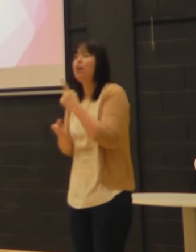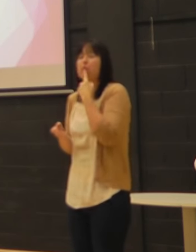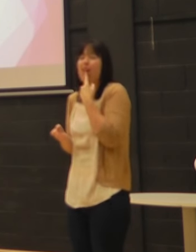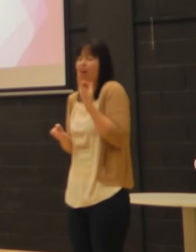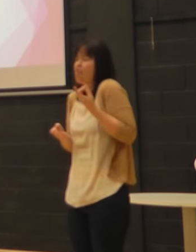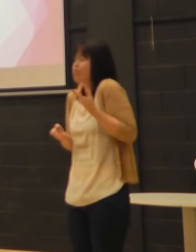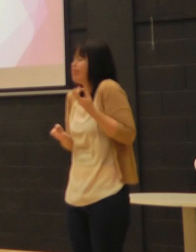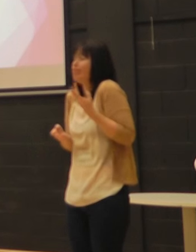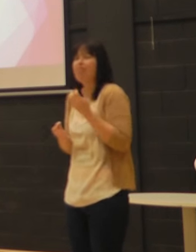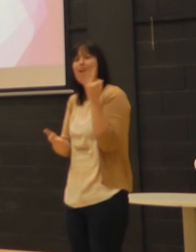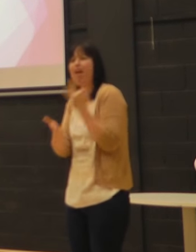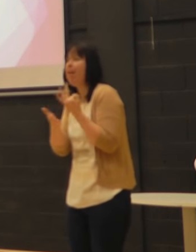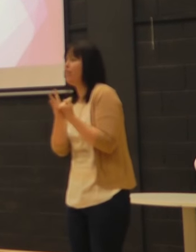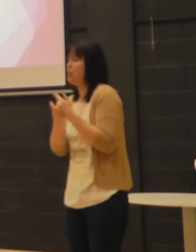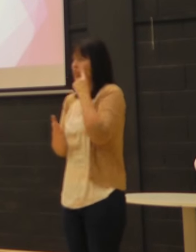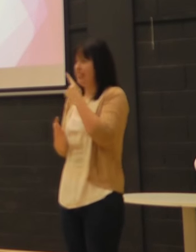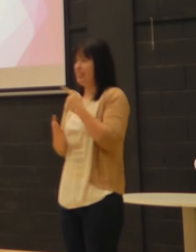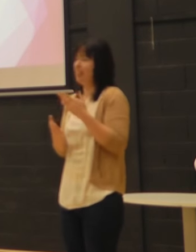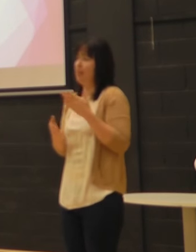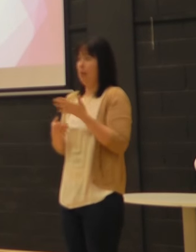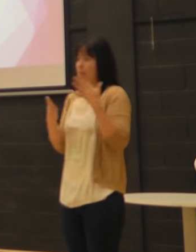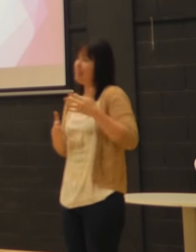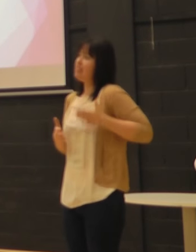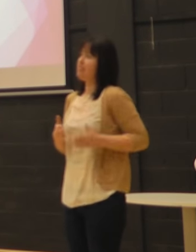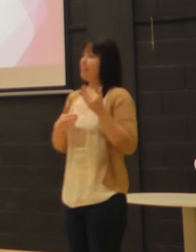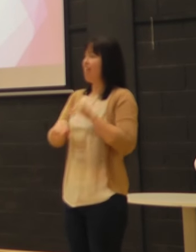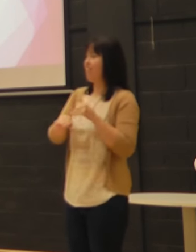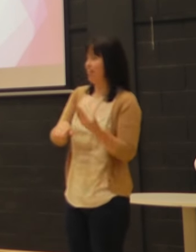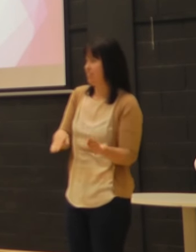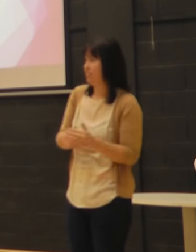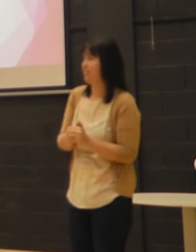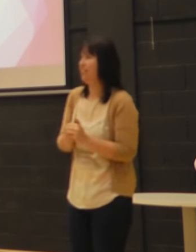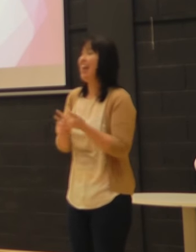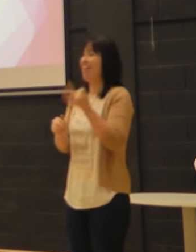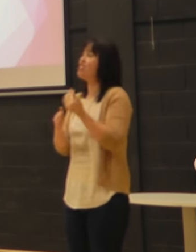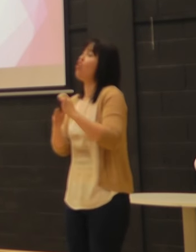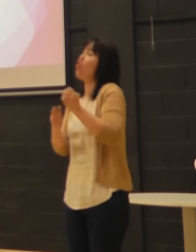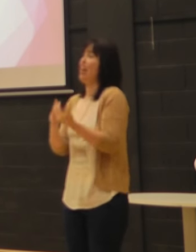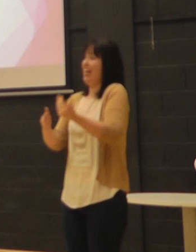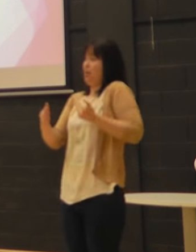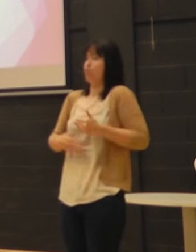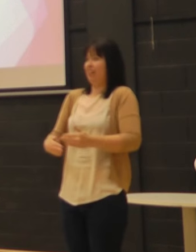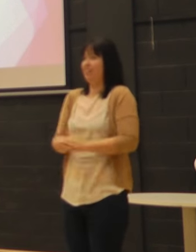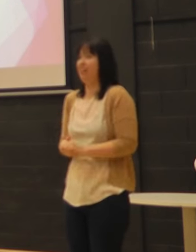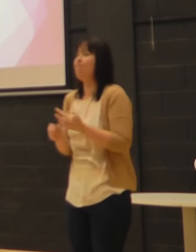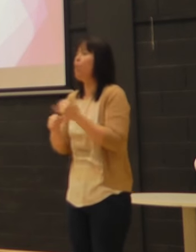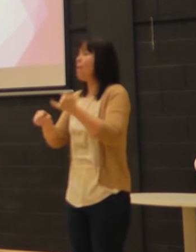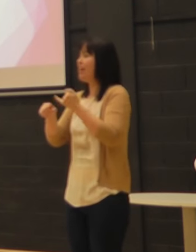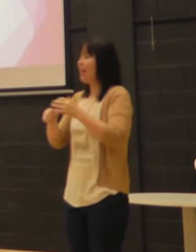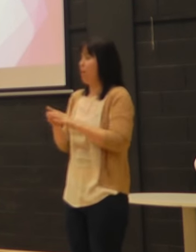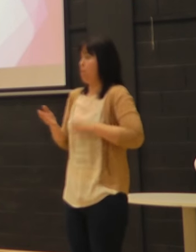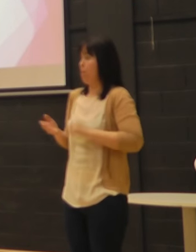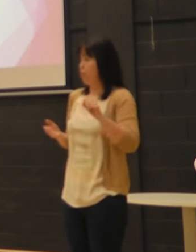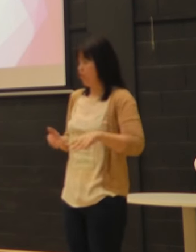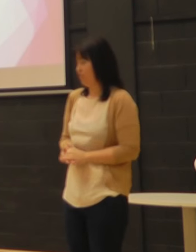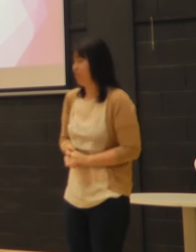that you have any significant side effects in early pregnancy with medical abortion. medical abortion has the lowest rate of